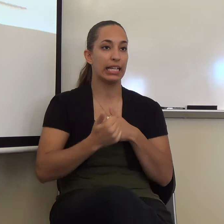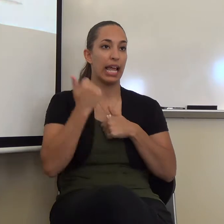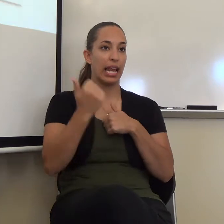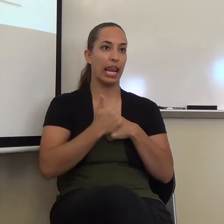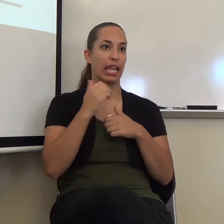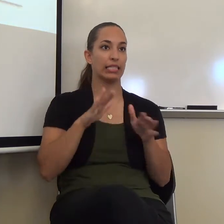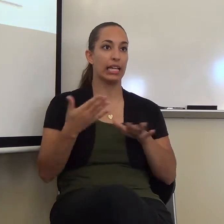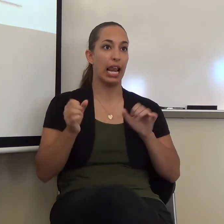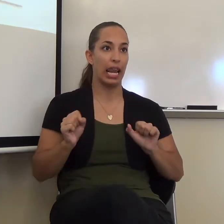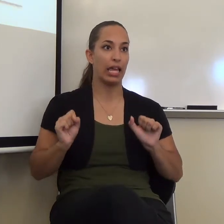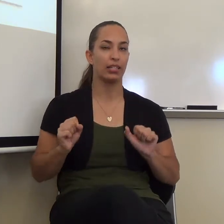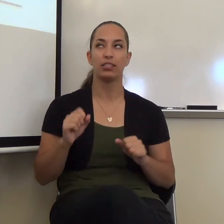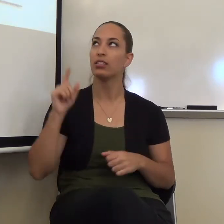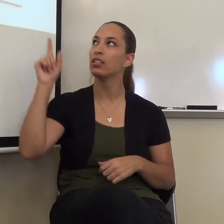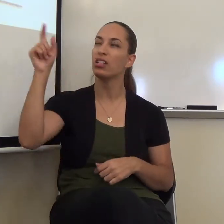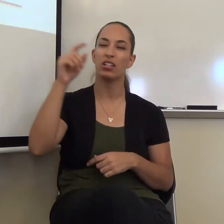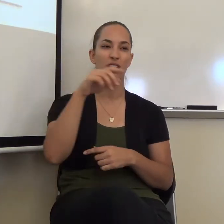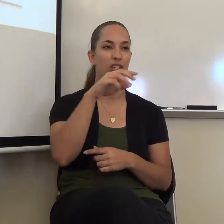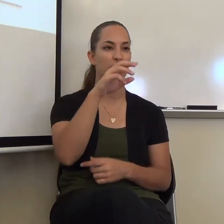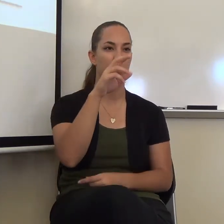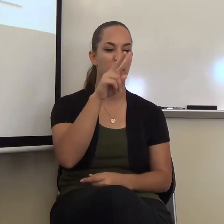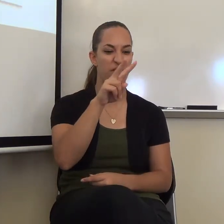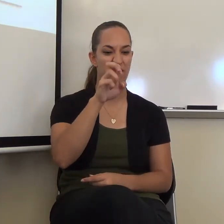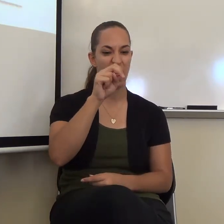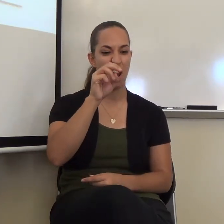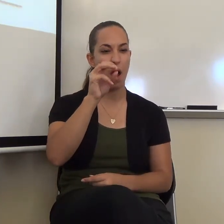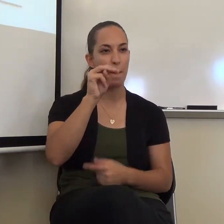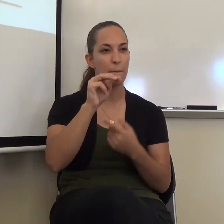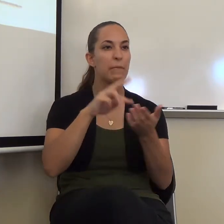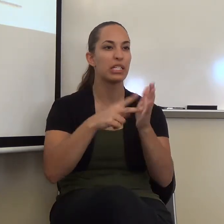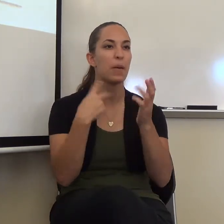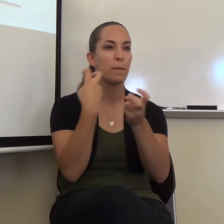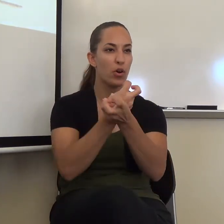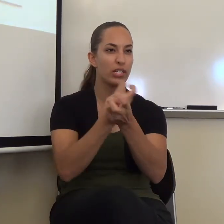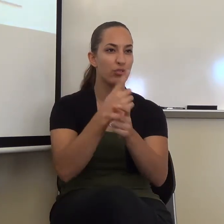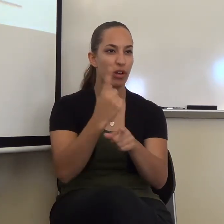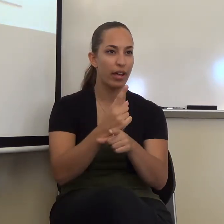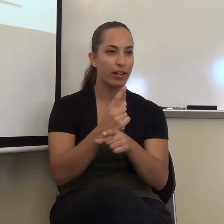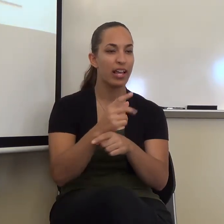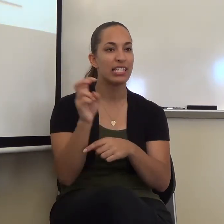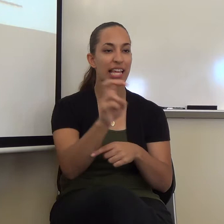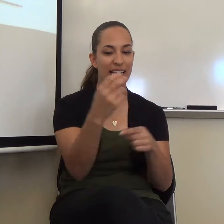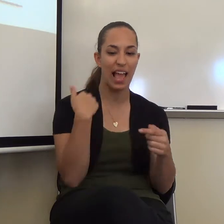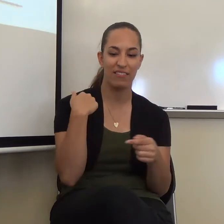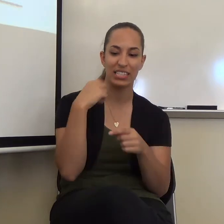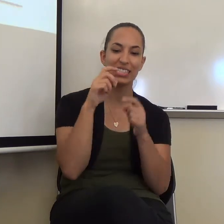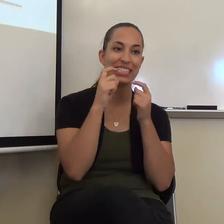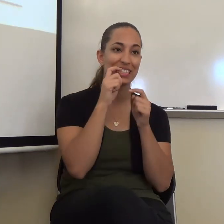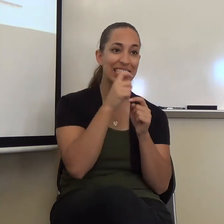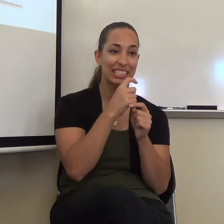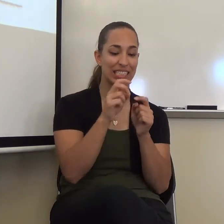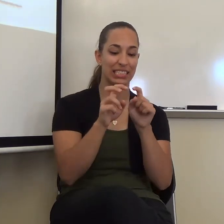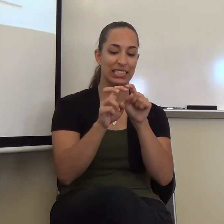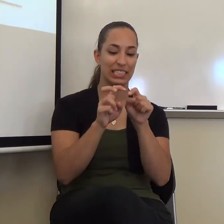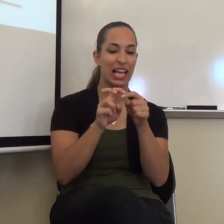Or toxic. Yeah, it comes, their teeth have little holes in them, and when a snake bites you, something back, there's